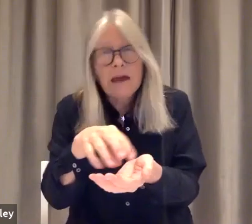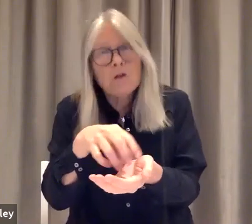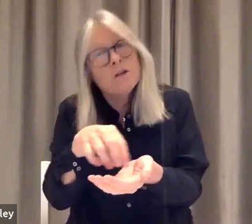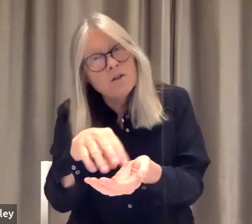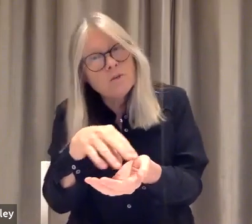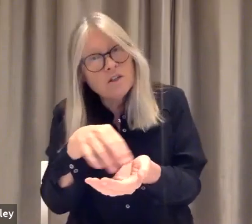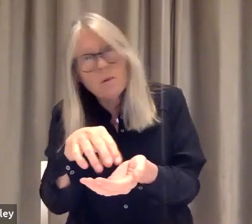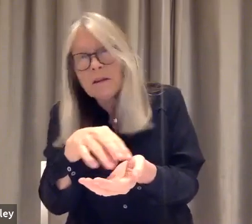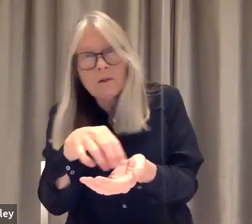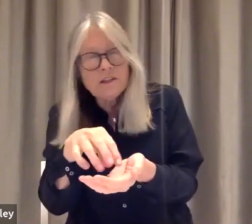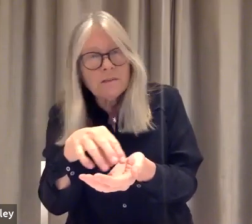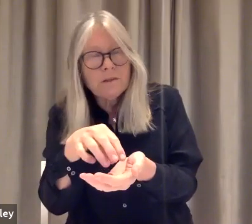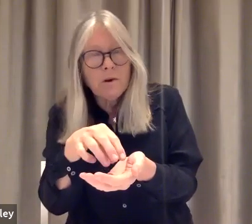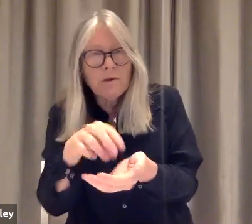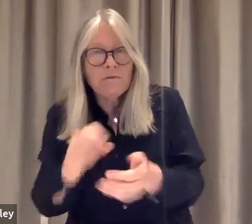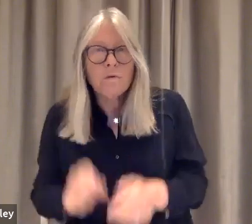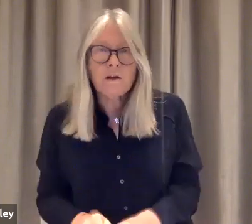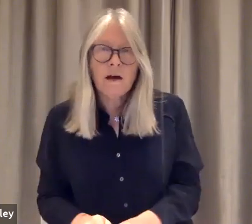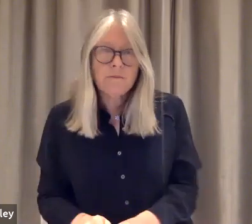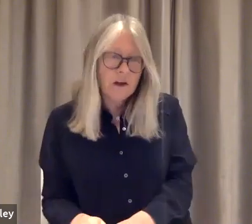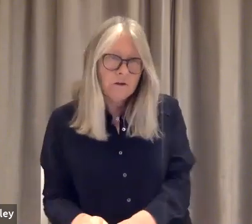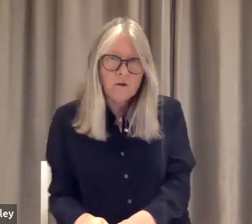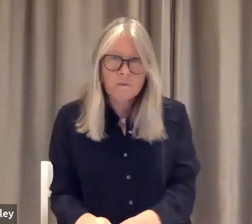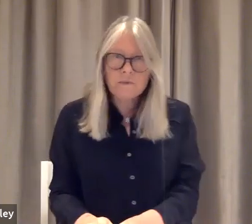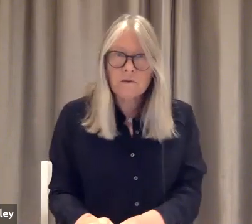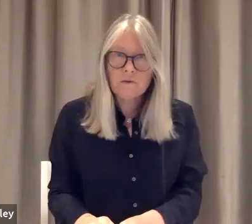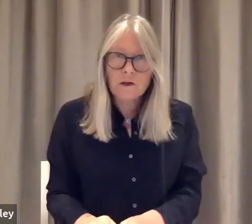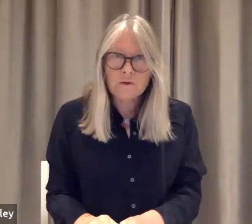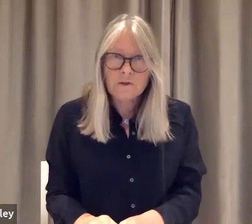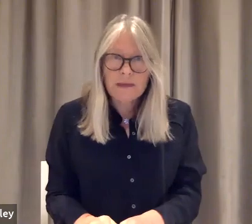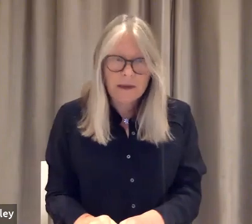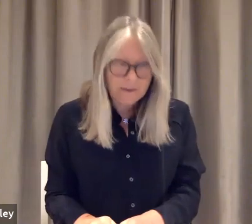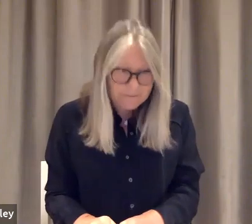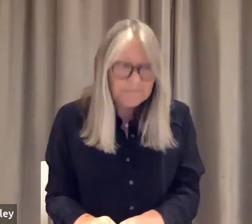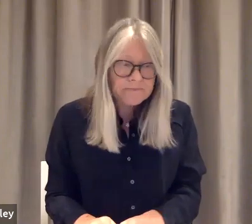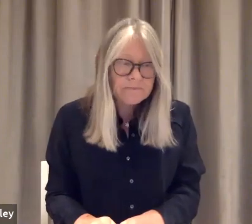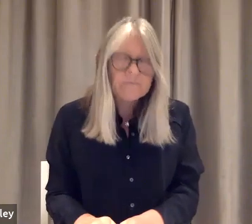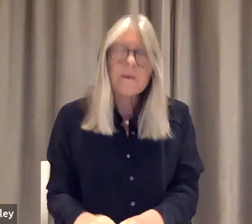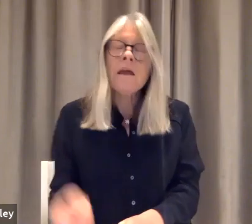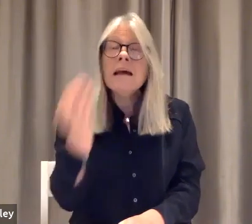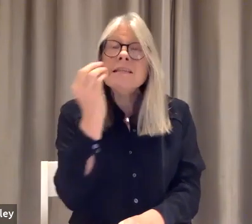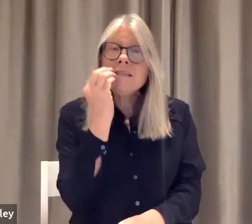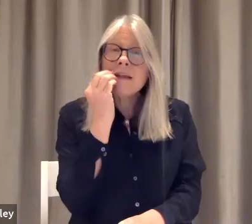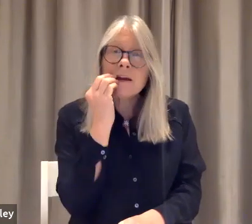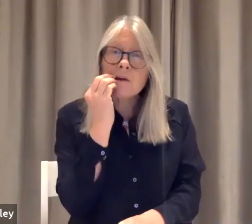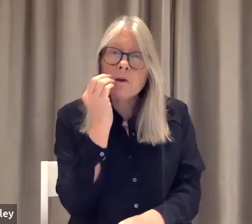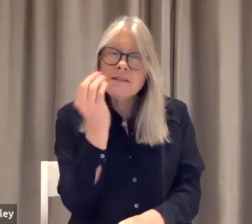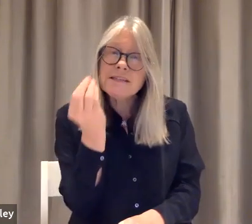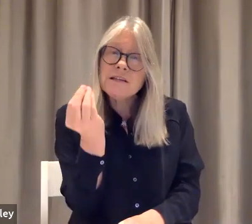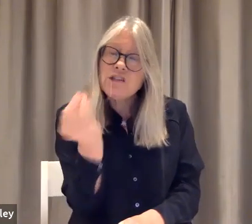can choose which is the most appropriate for the child that you're speaking with. Snack. We'll use this hand shape,